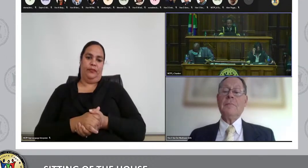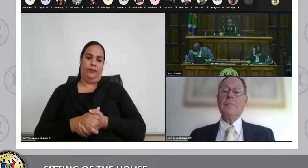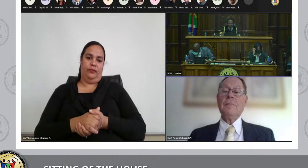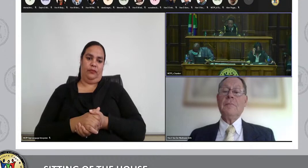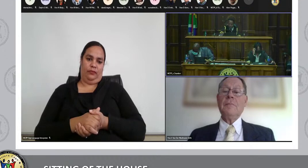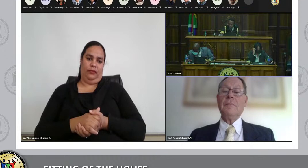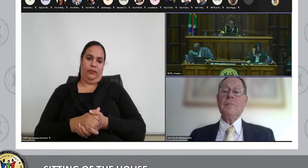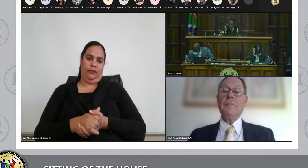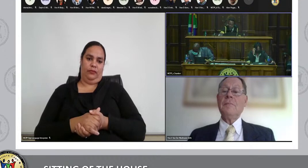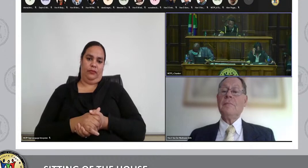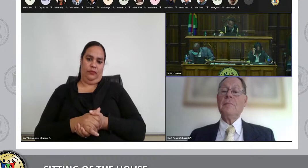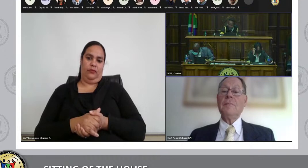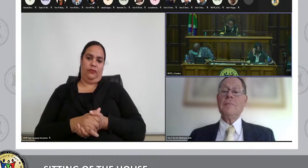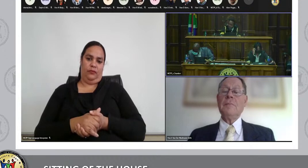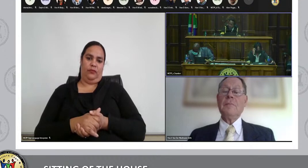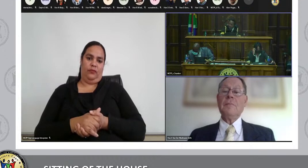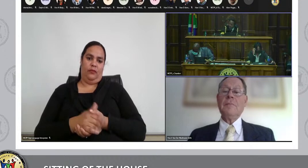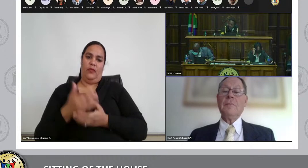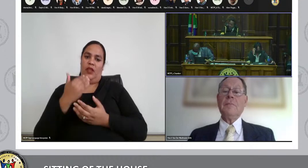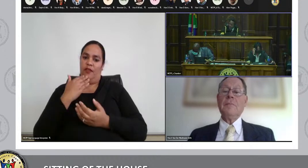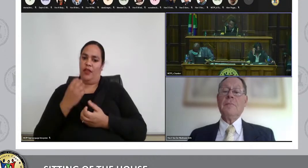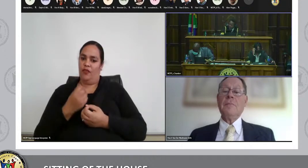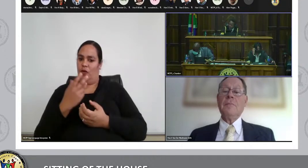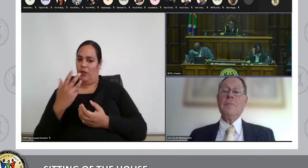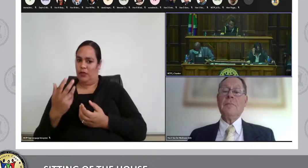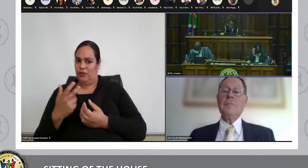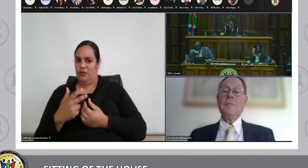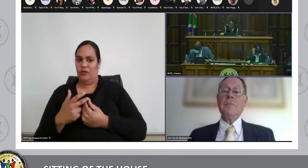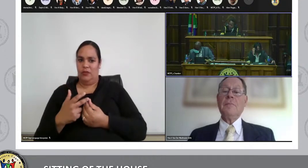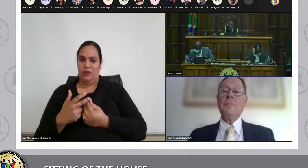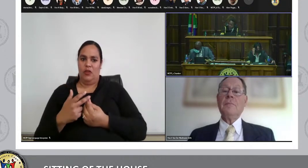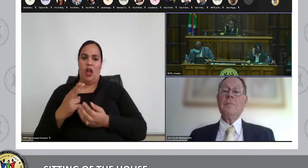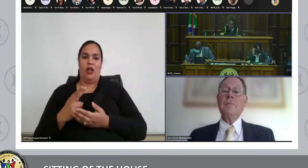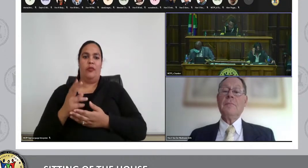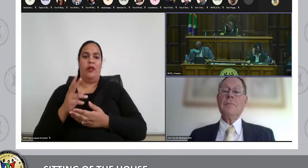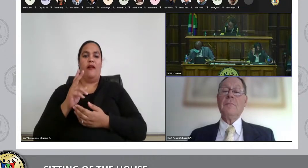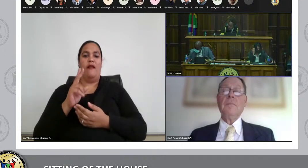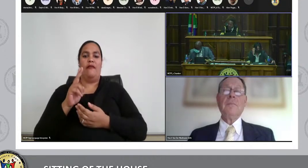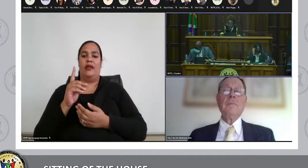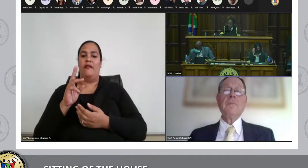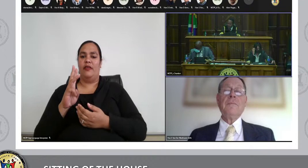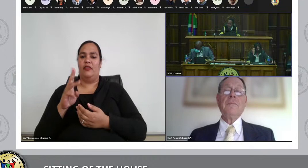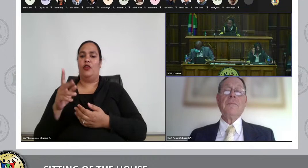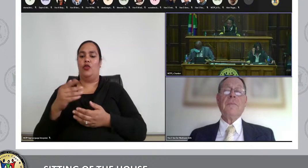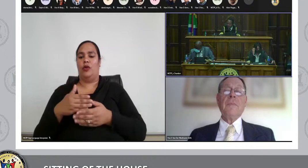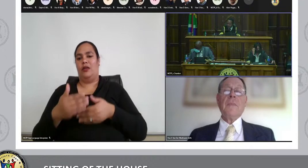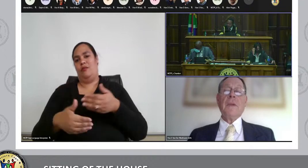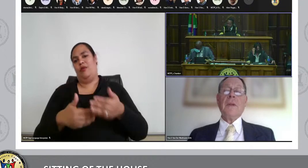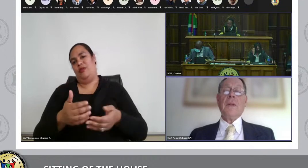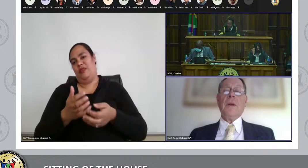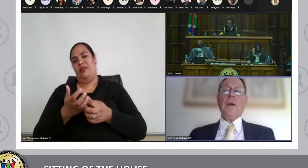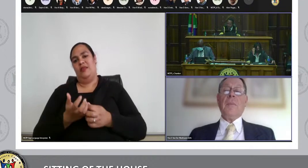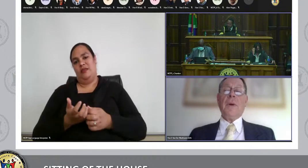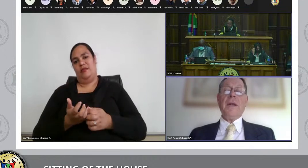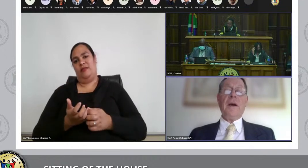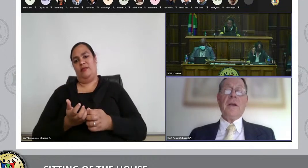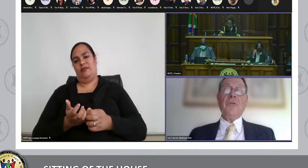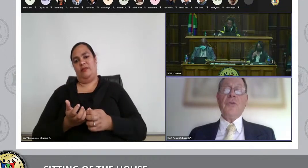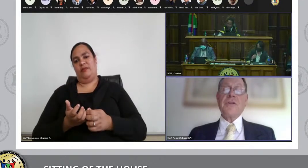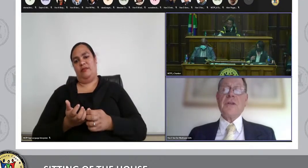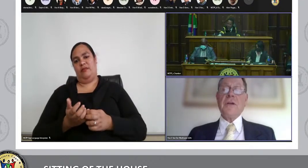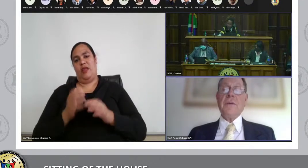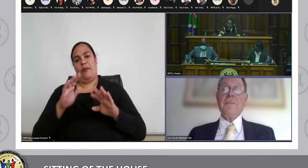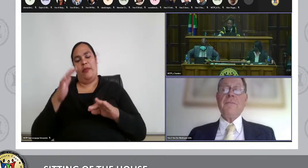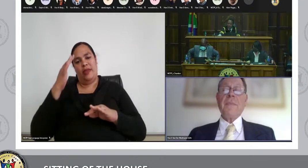Thank you, Honorable Mvimbi. Honorable Van der Westhuizen, you may proceed, sir. Baie